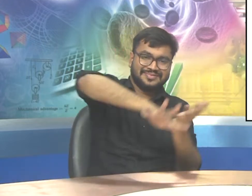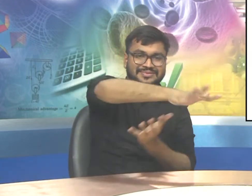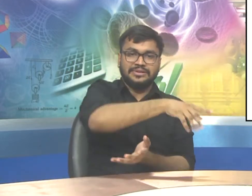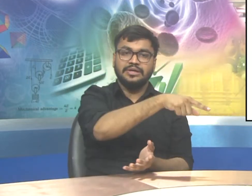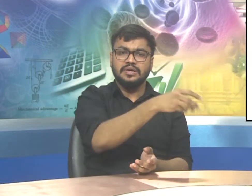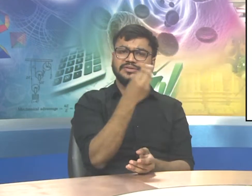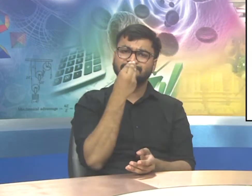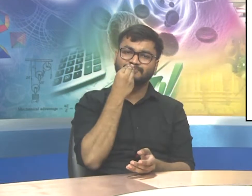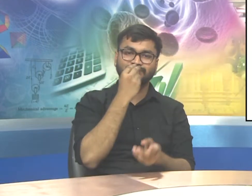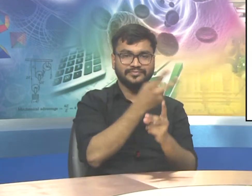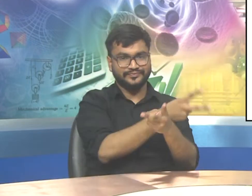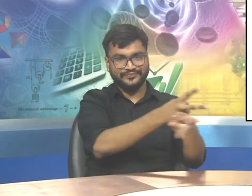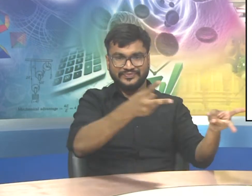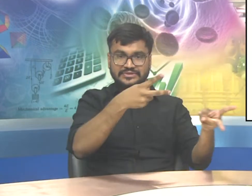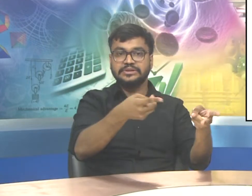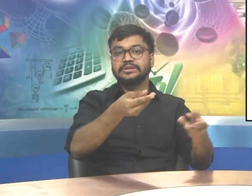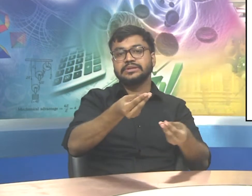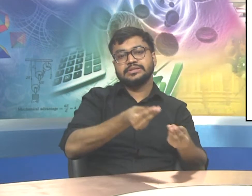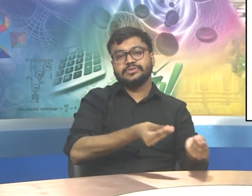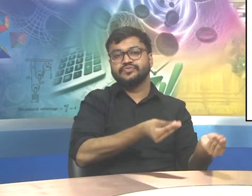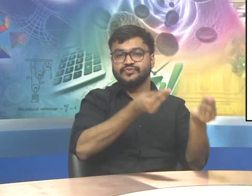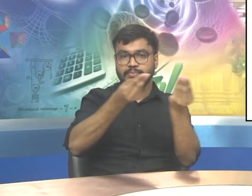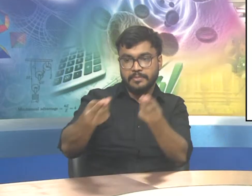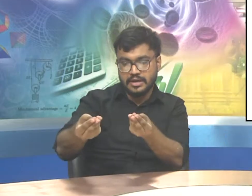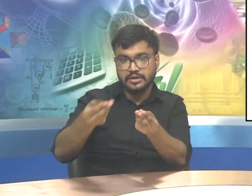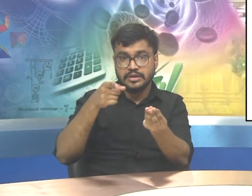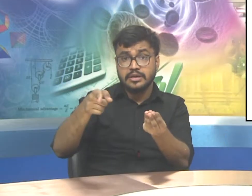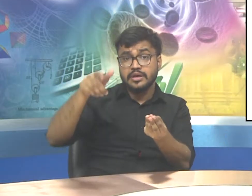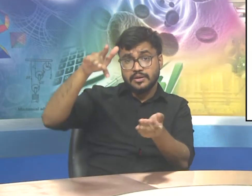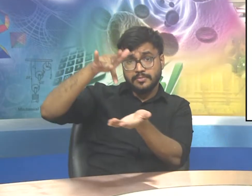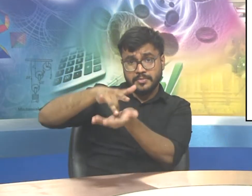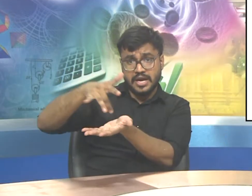Barter is a system where one thing is exchanged